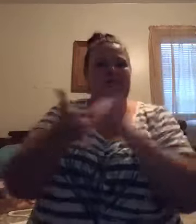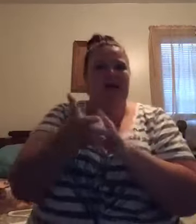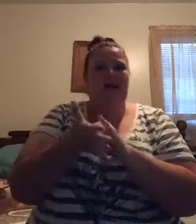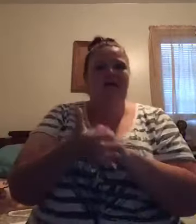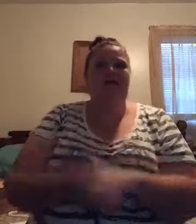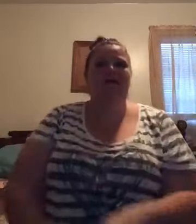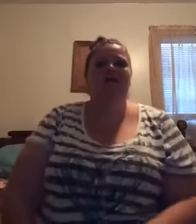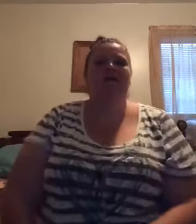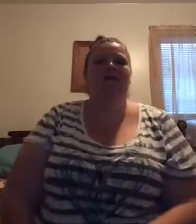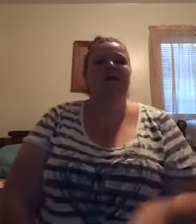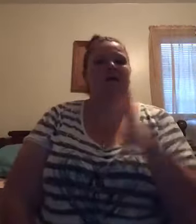that